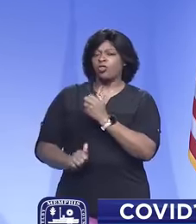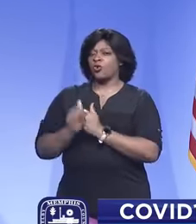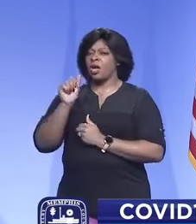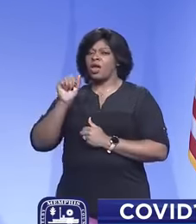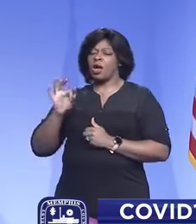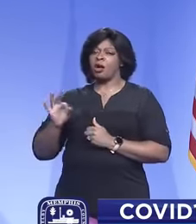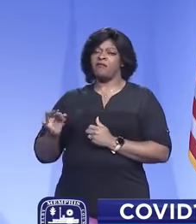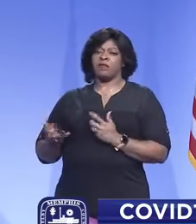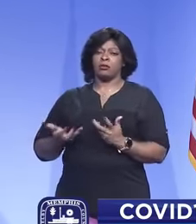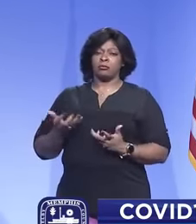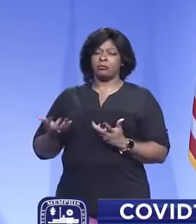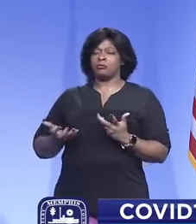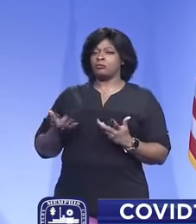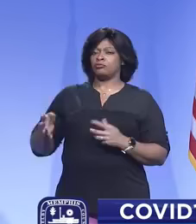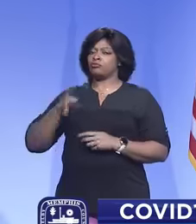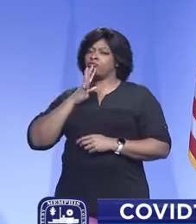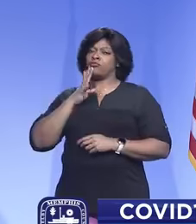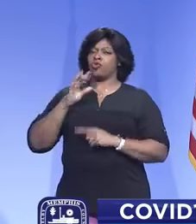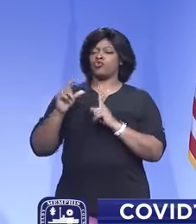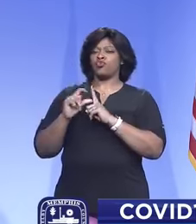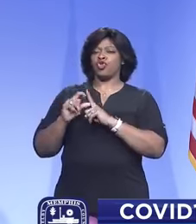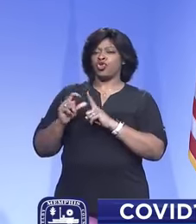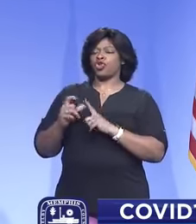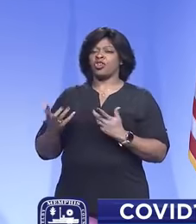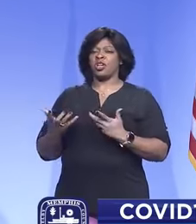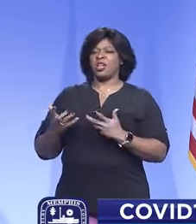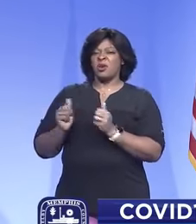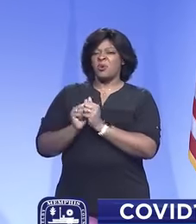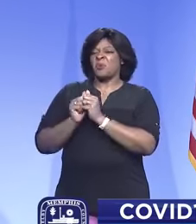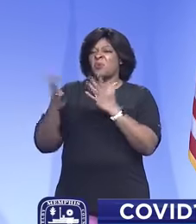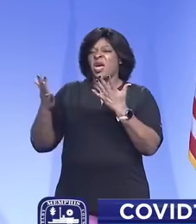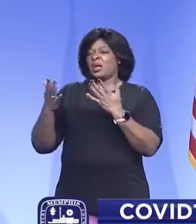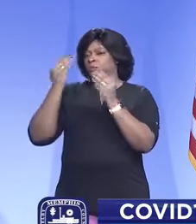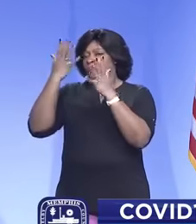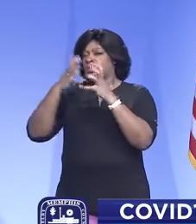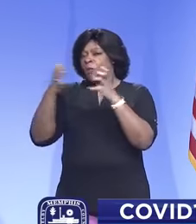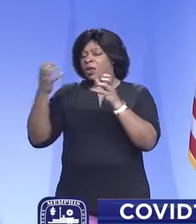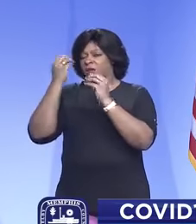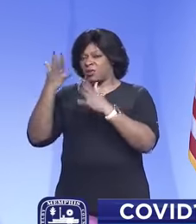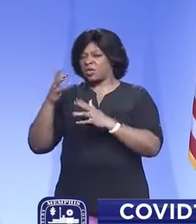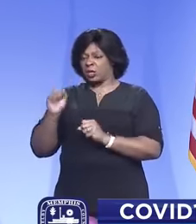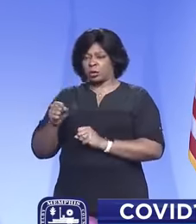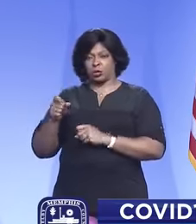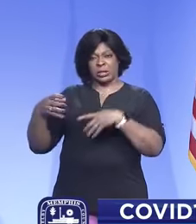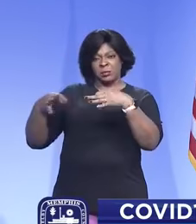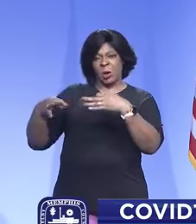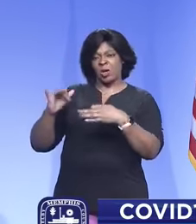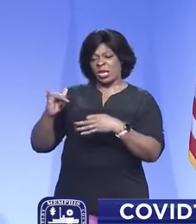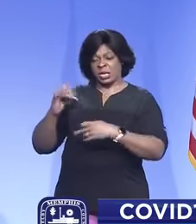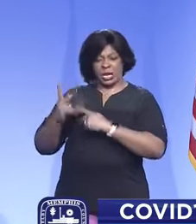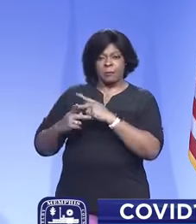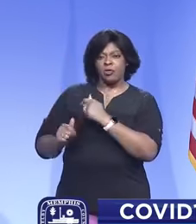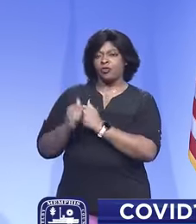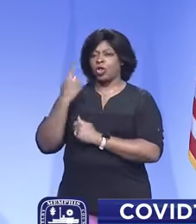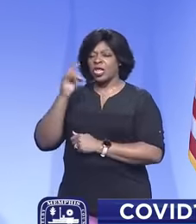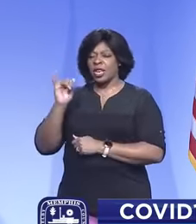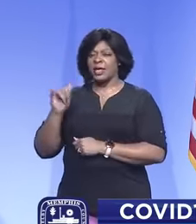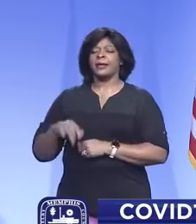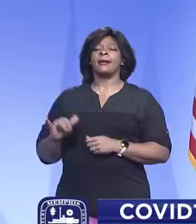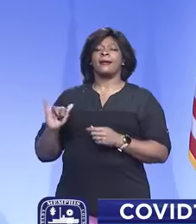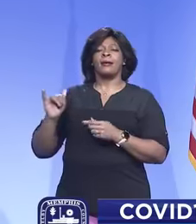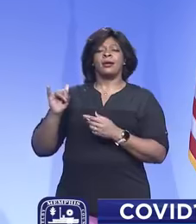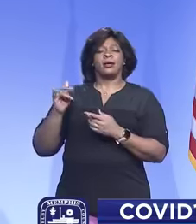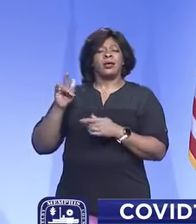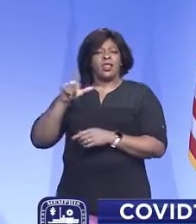of, just spoken word? Just without, disclosing too much information, can you detail some of that and tell us,